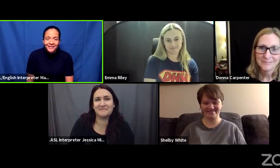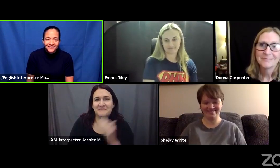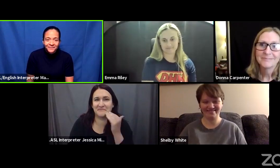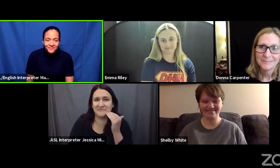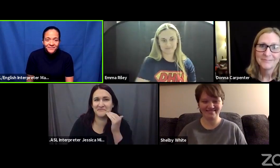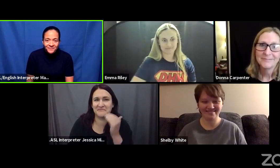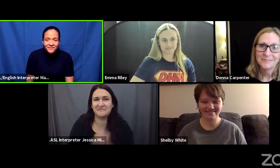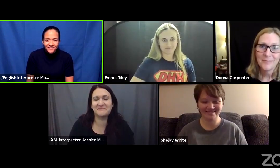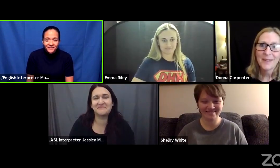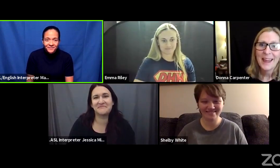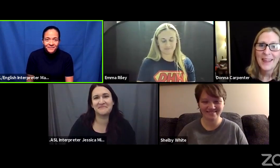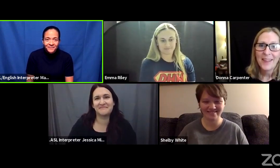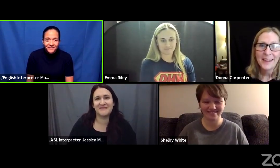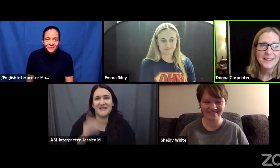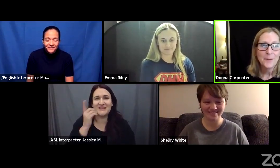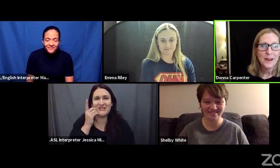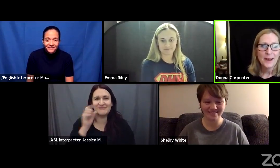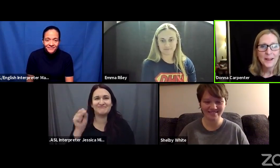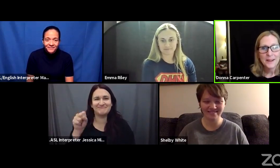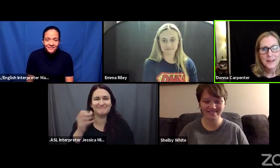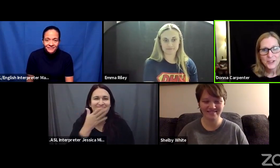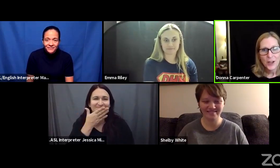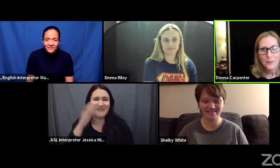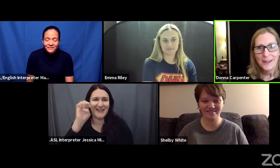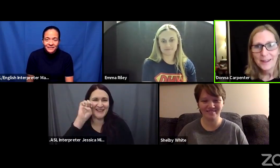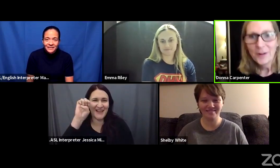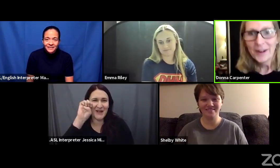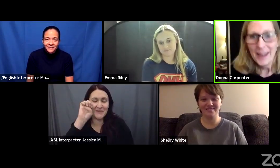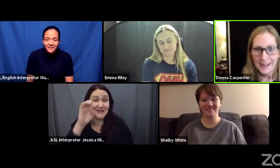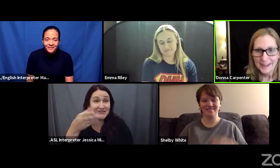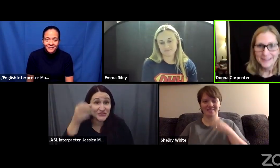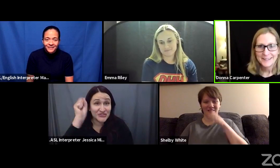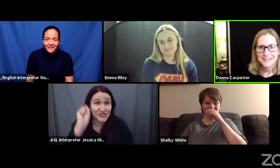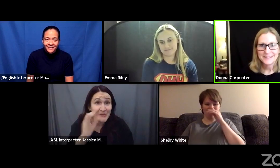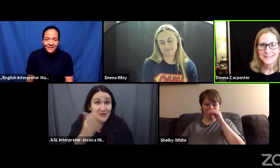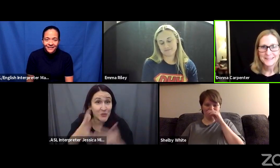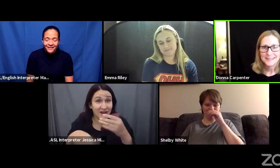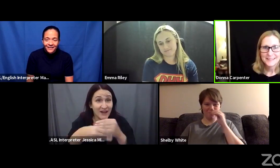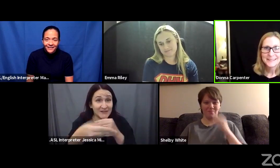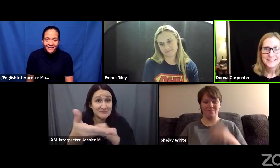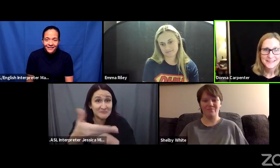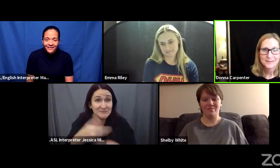precious. Mhm. Thanks, Emma. Shelby, you want to add?